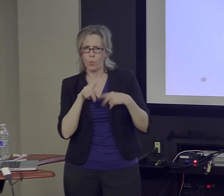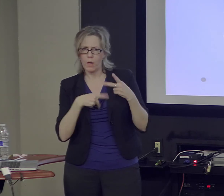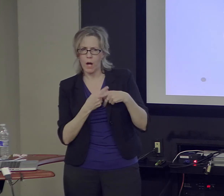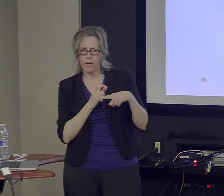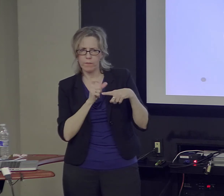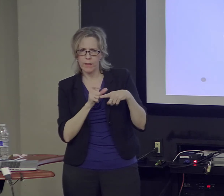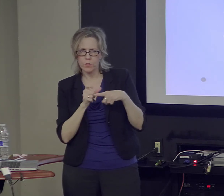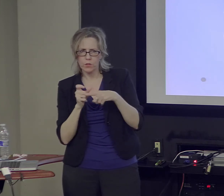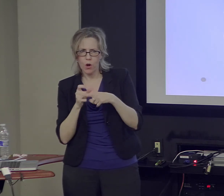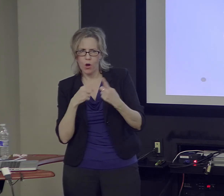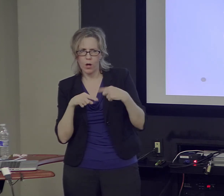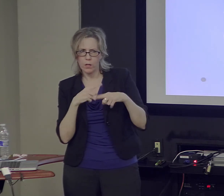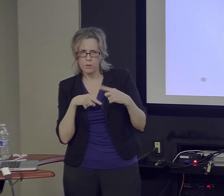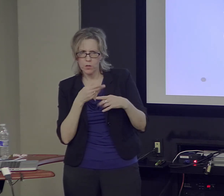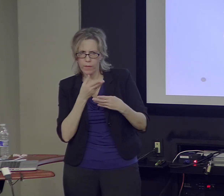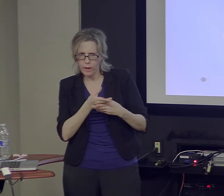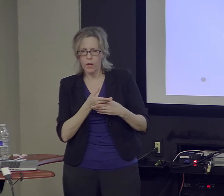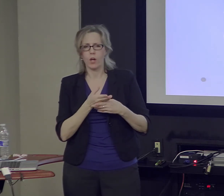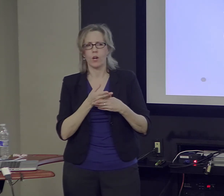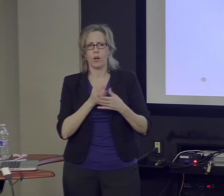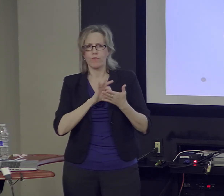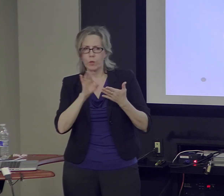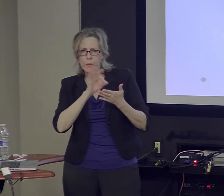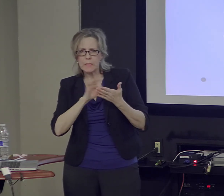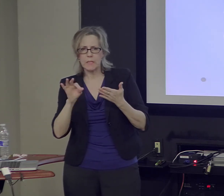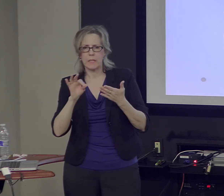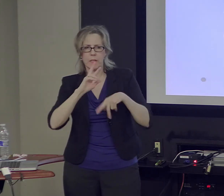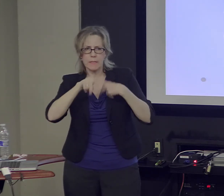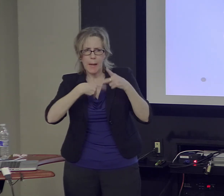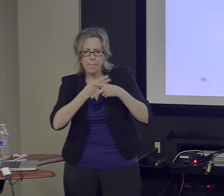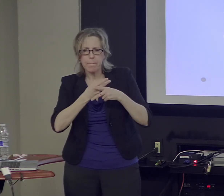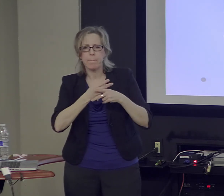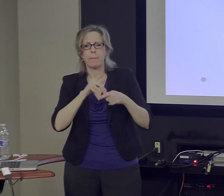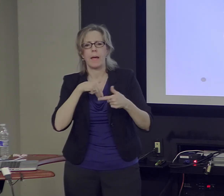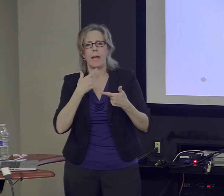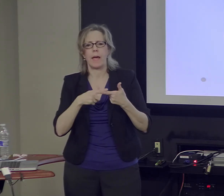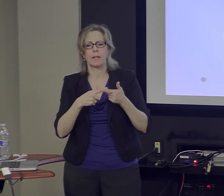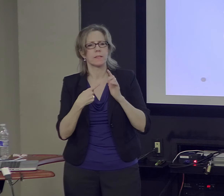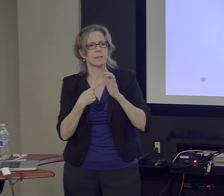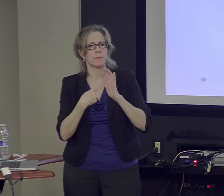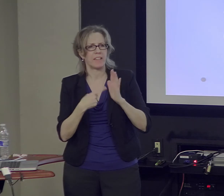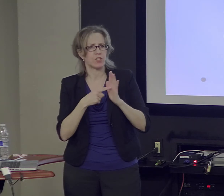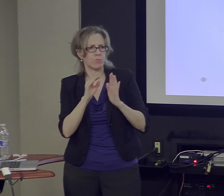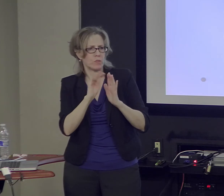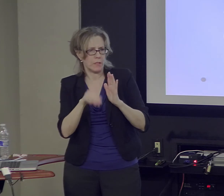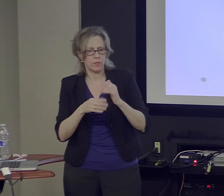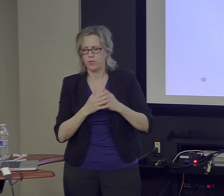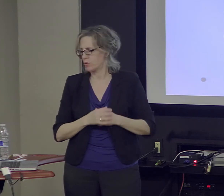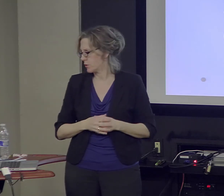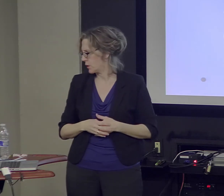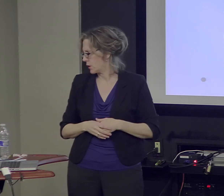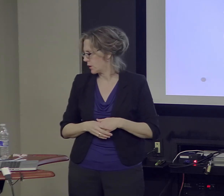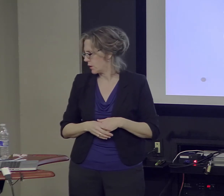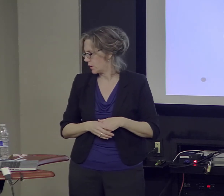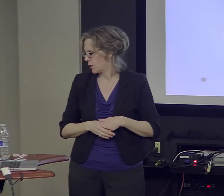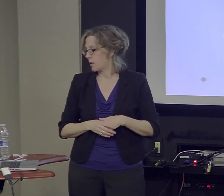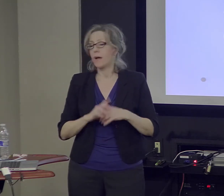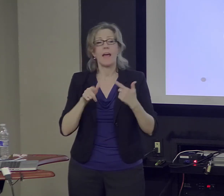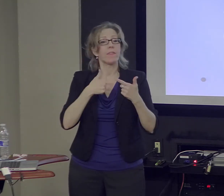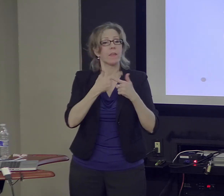I'm documenting and annotating information based on what lexical items they're using and the frequency at which